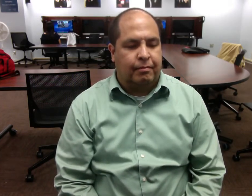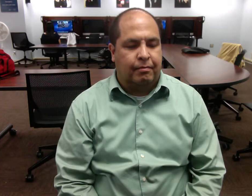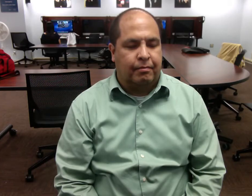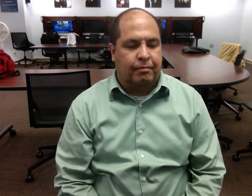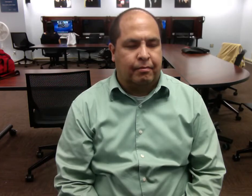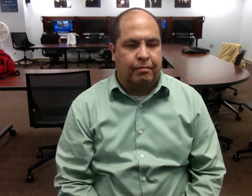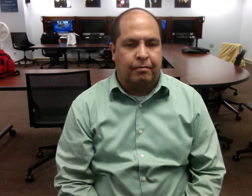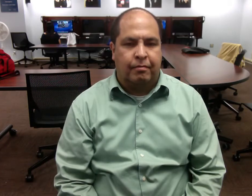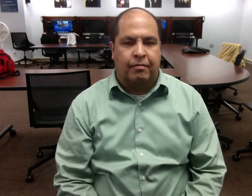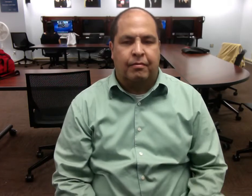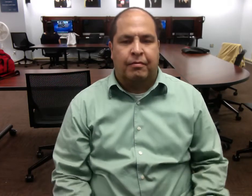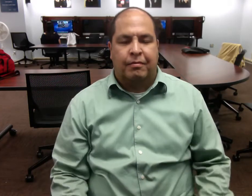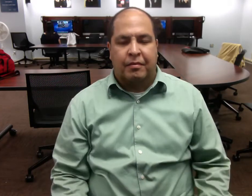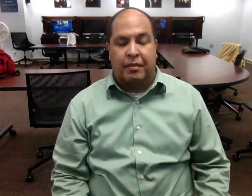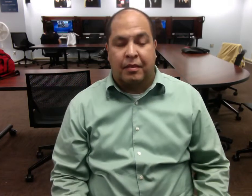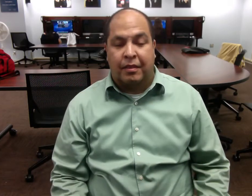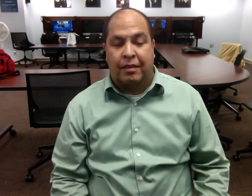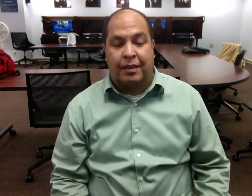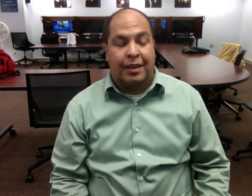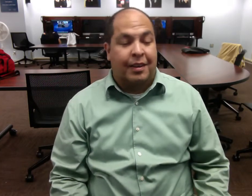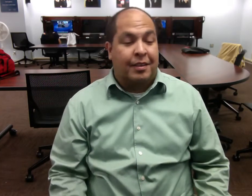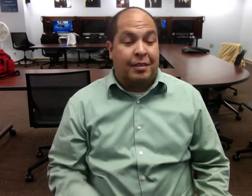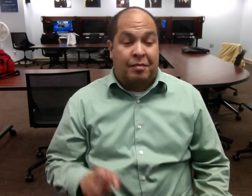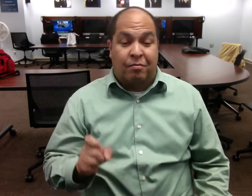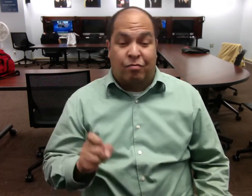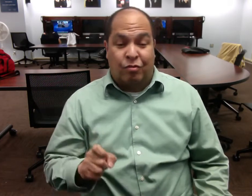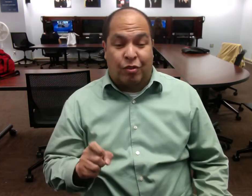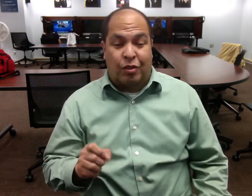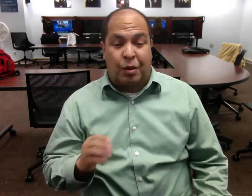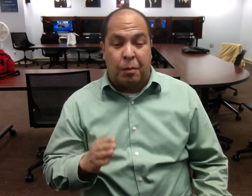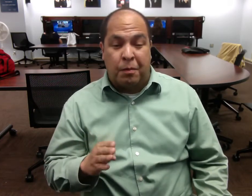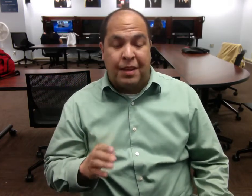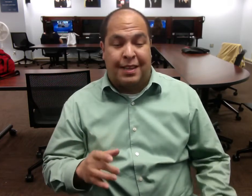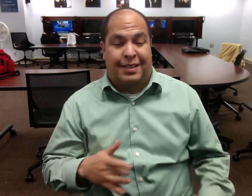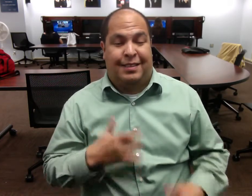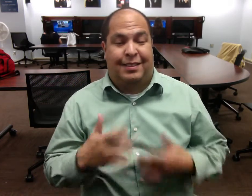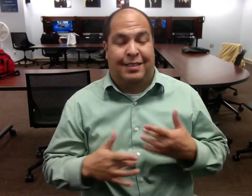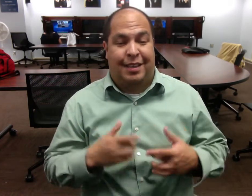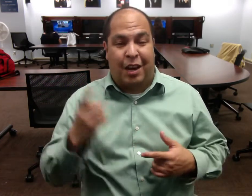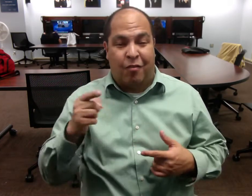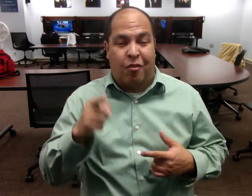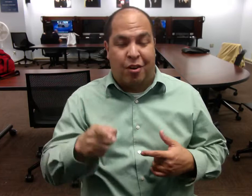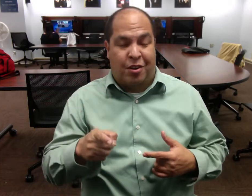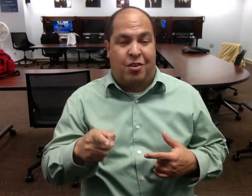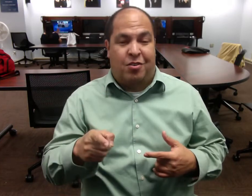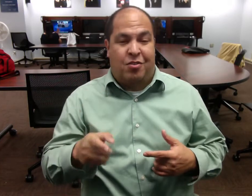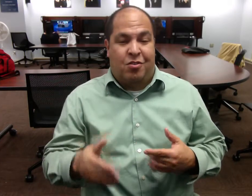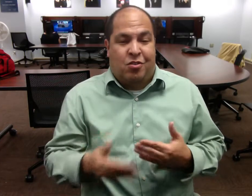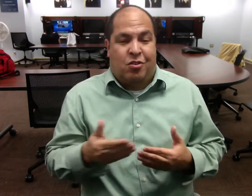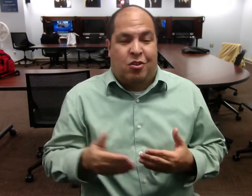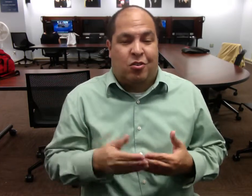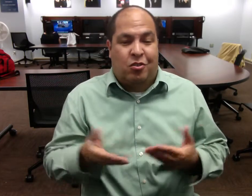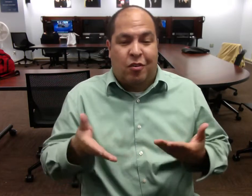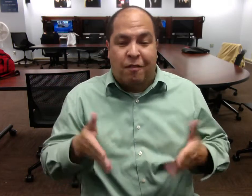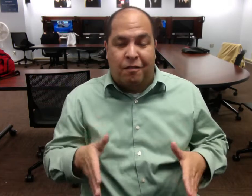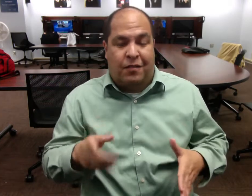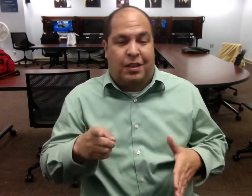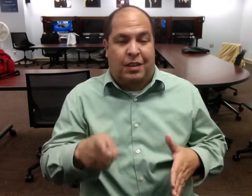It must be exciting for you all to be finishing up your last semester of college and beginning your student